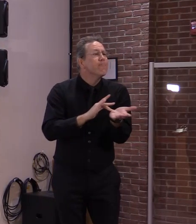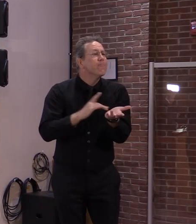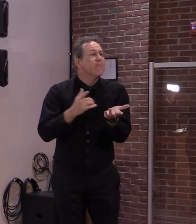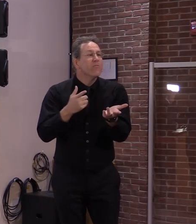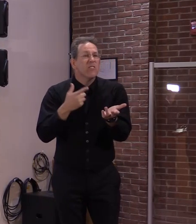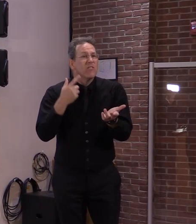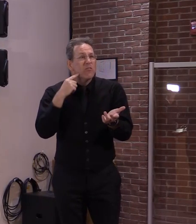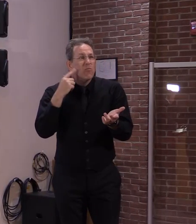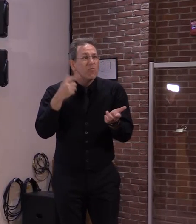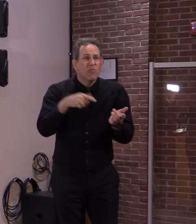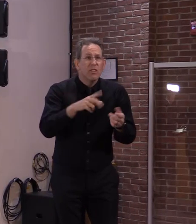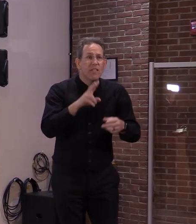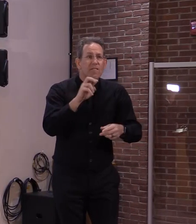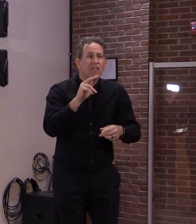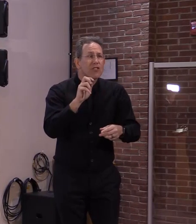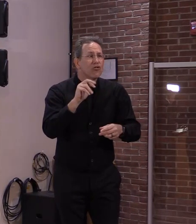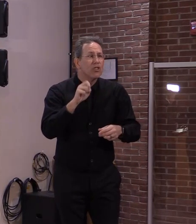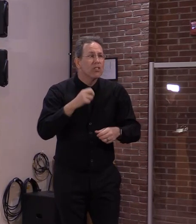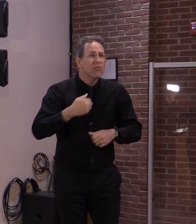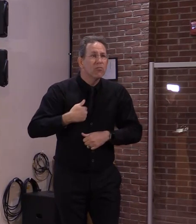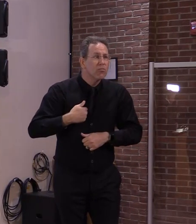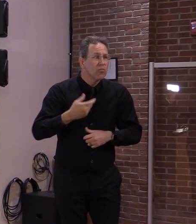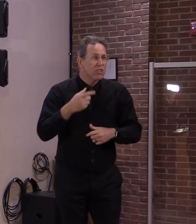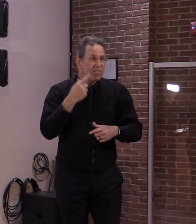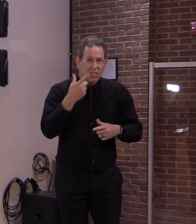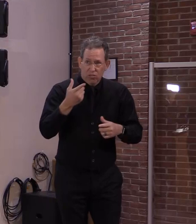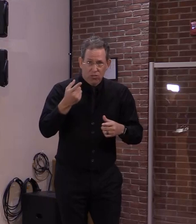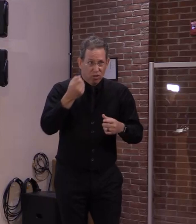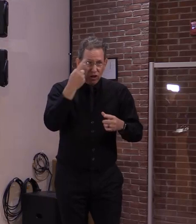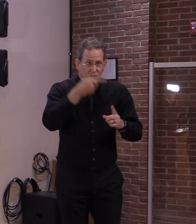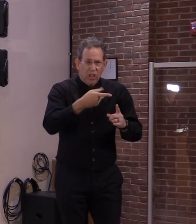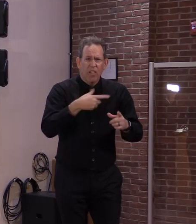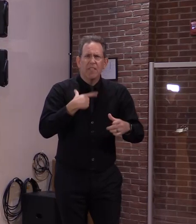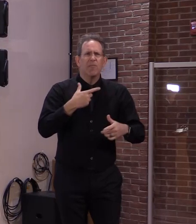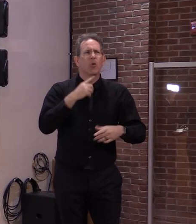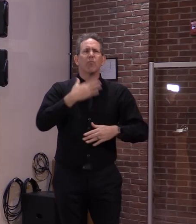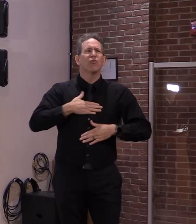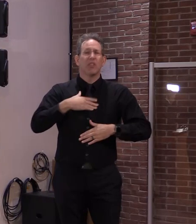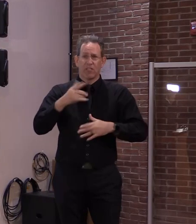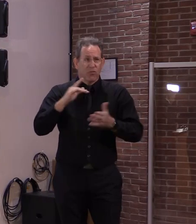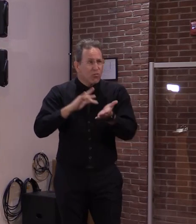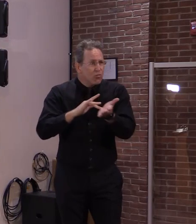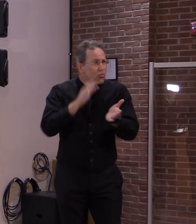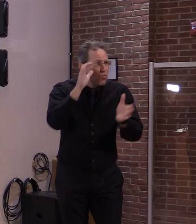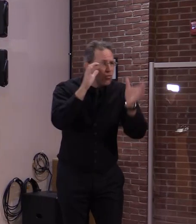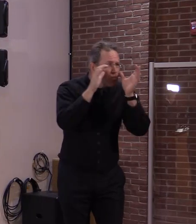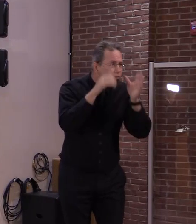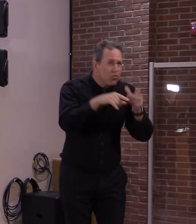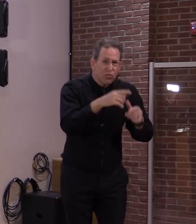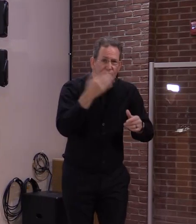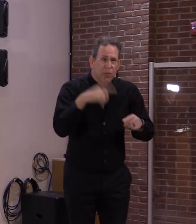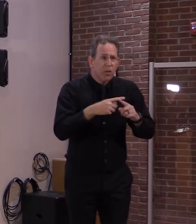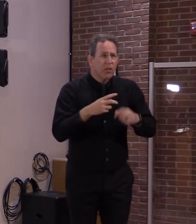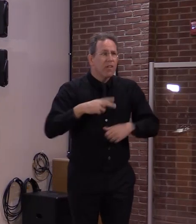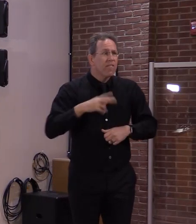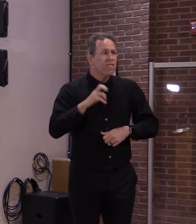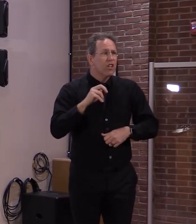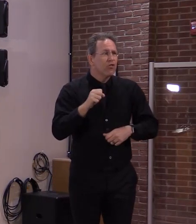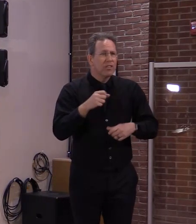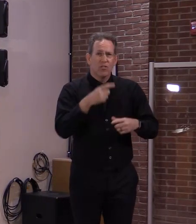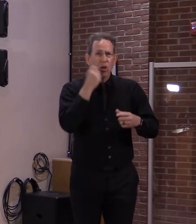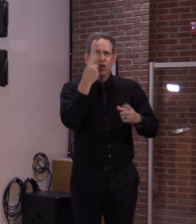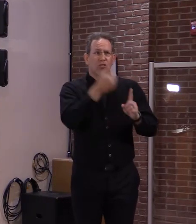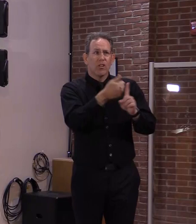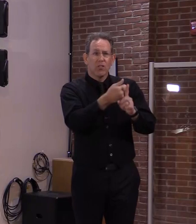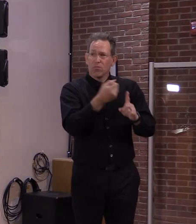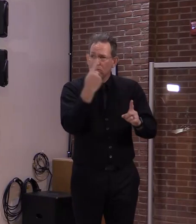many legislators because they never serve, they don't understand what it's like, and